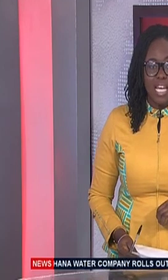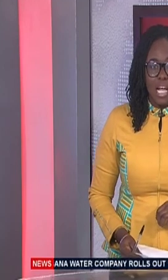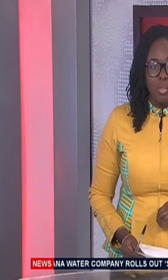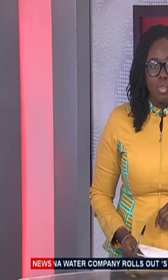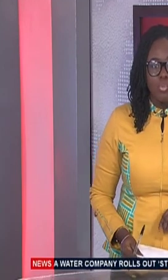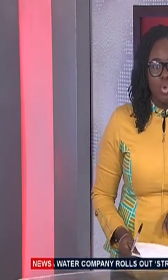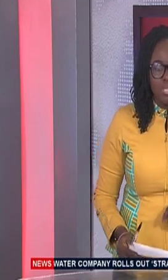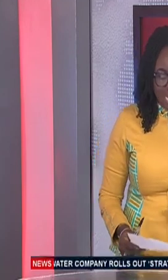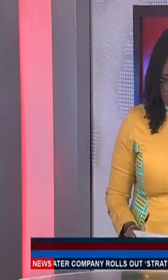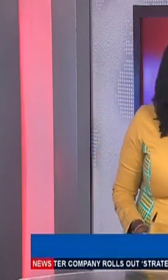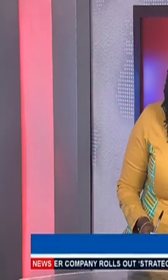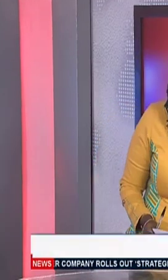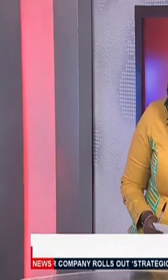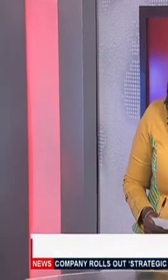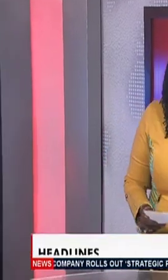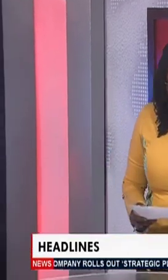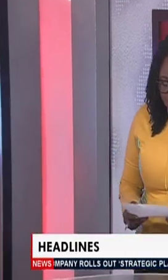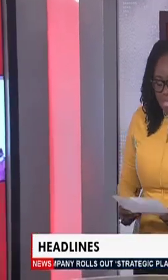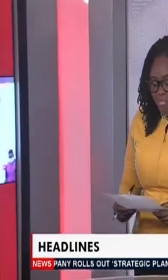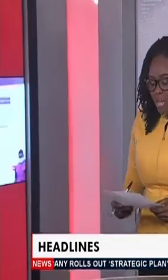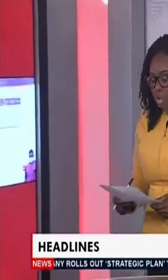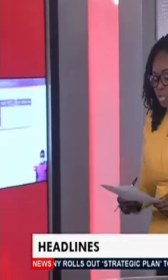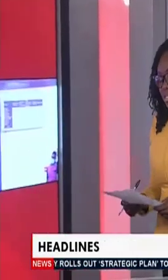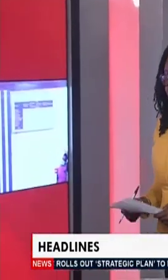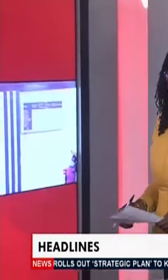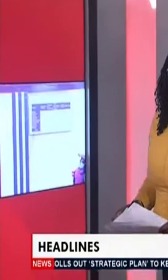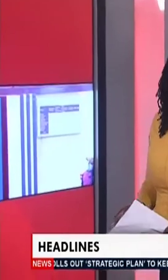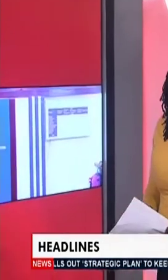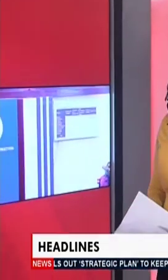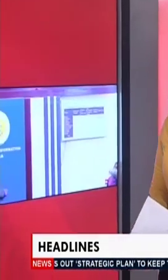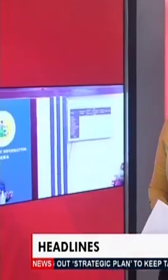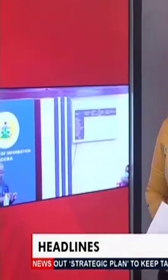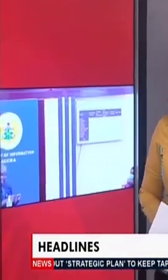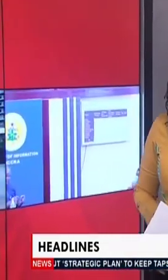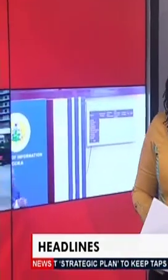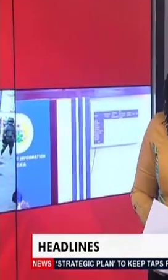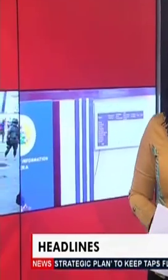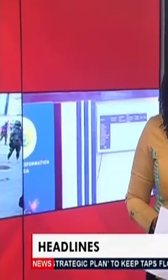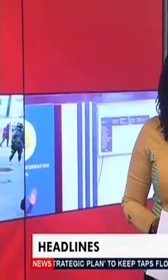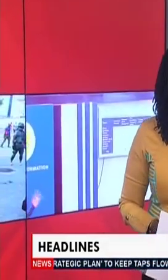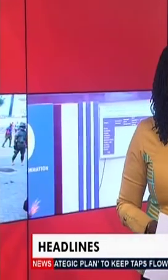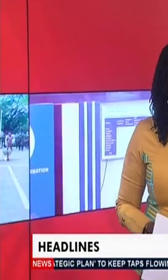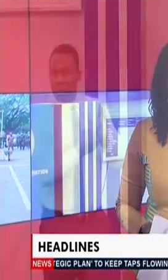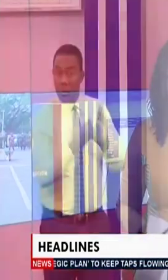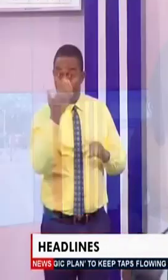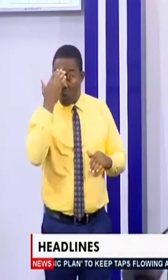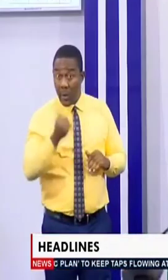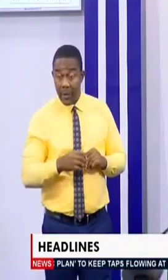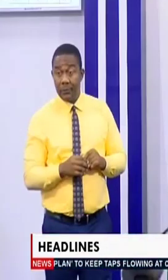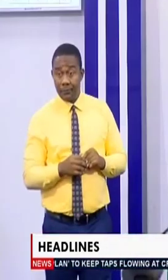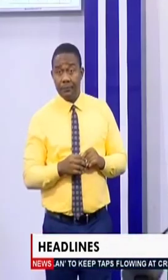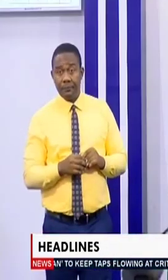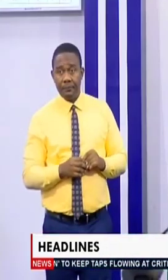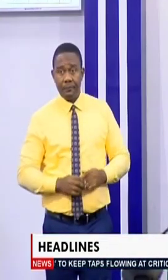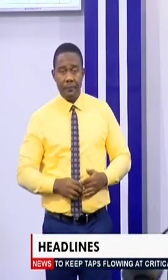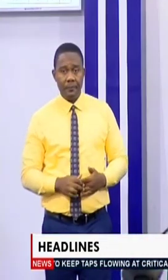GA0992539. Our top stories this hour. Government vows that sanctions will be applied to persons who breach the lockdown